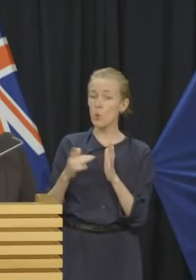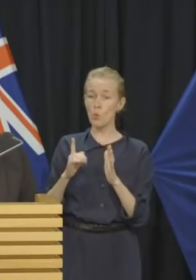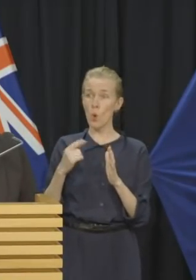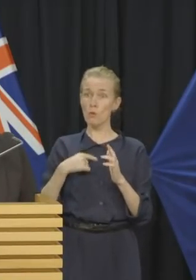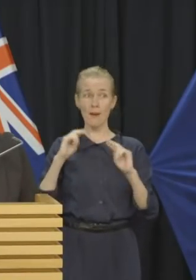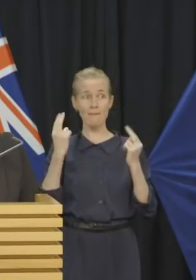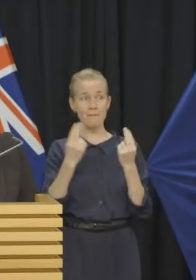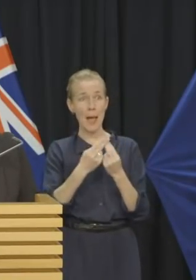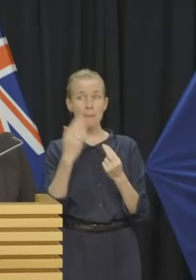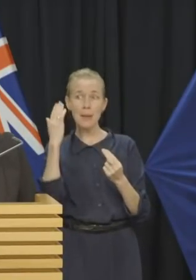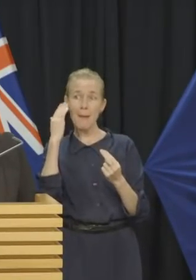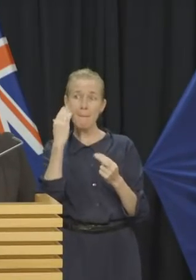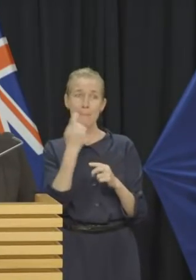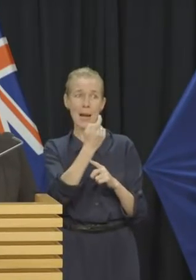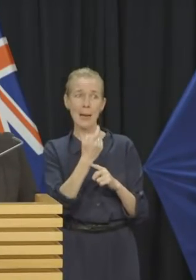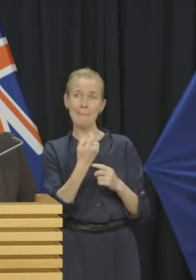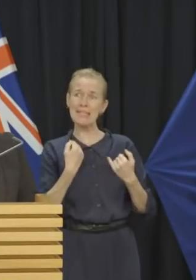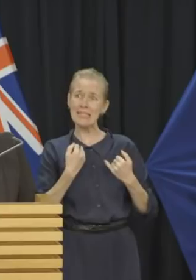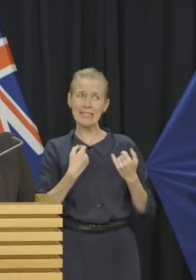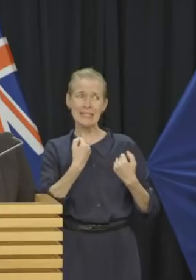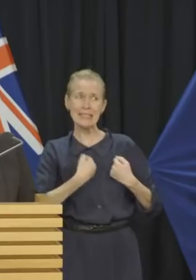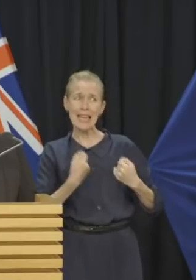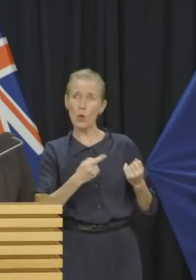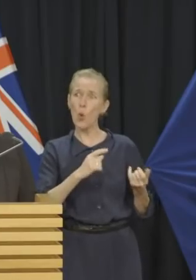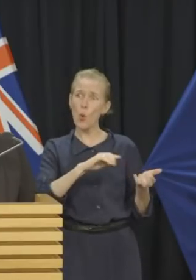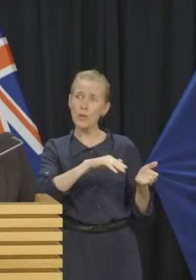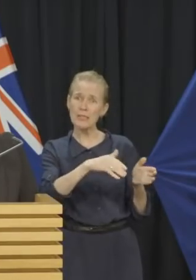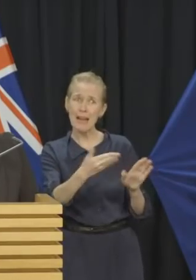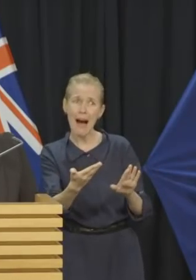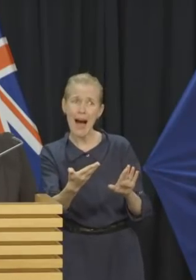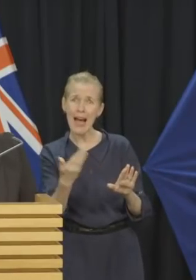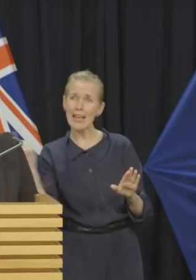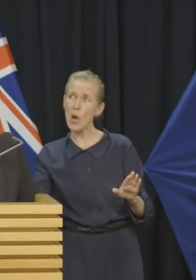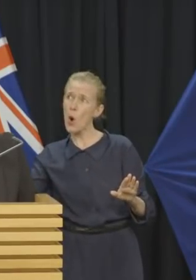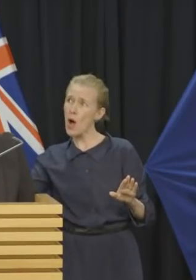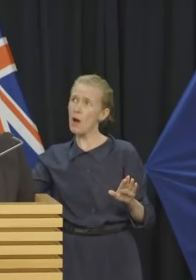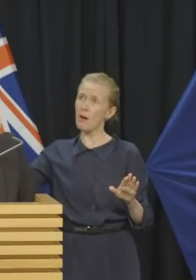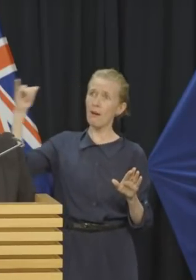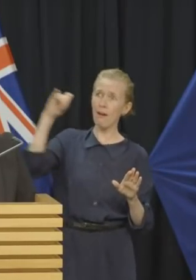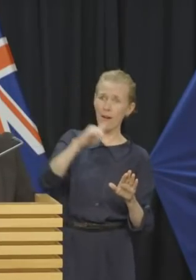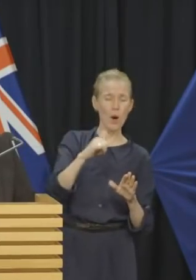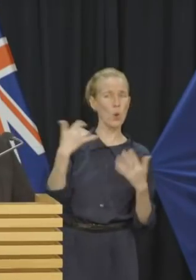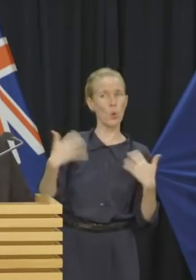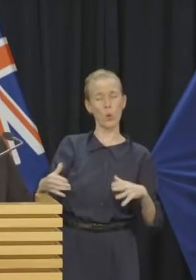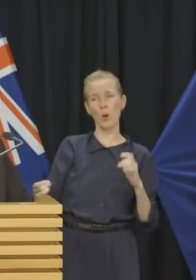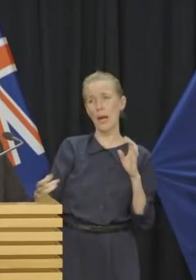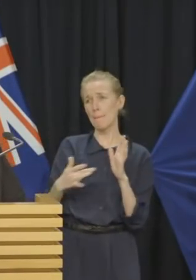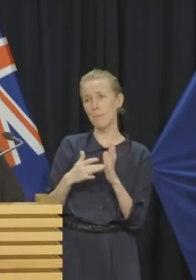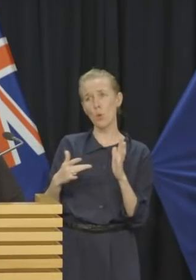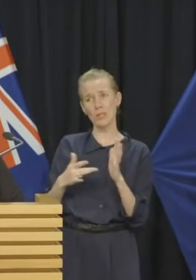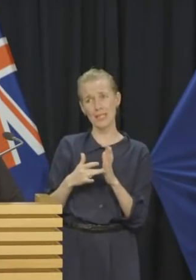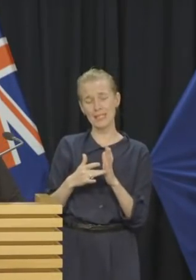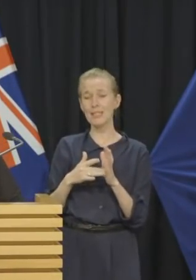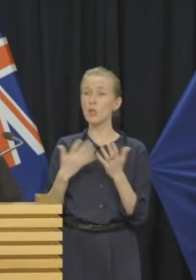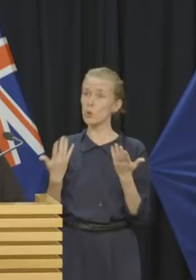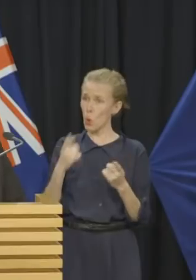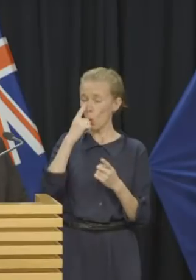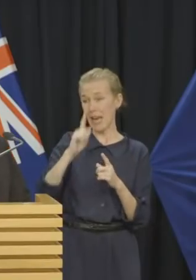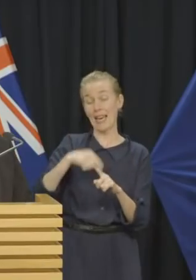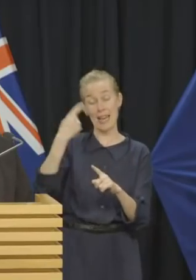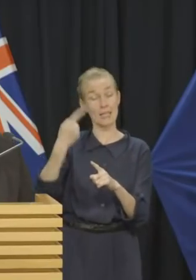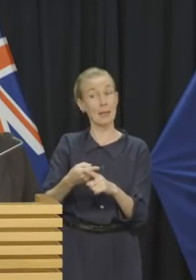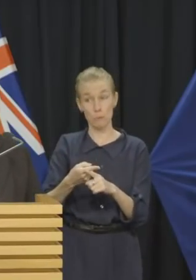relatives, and to have those final moments of grief with them. And that will be administered through a